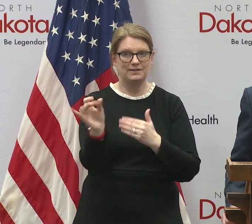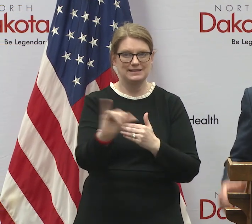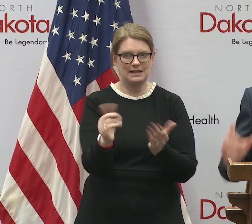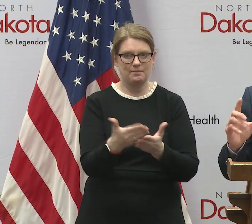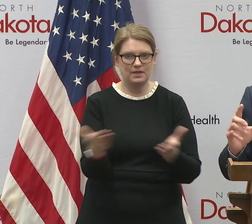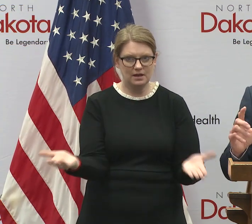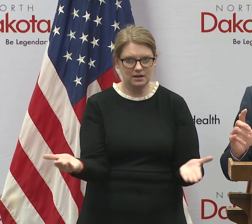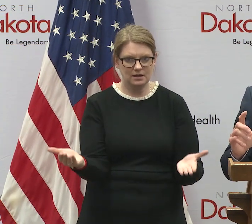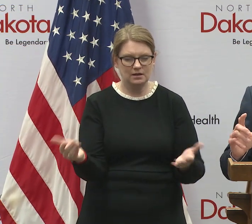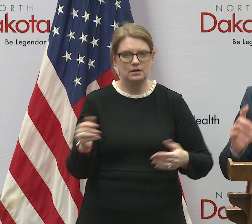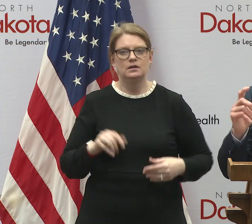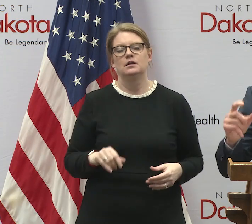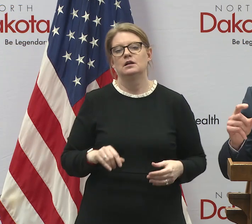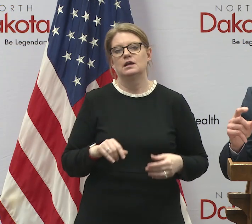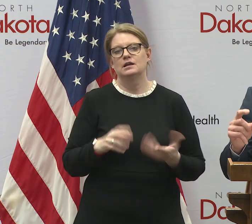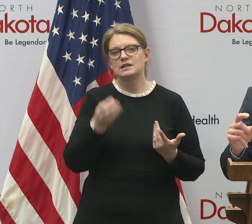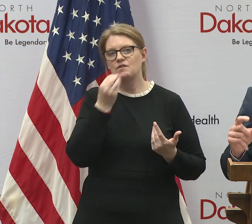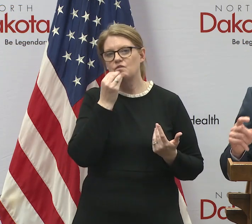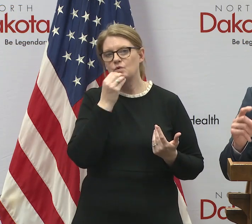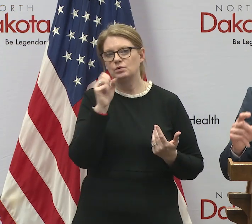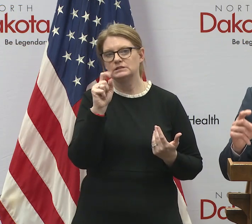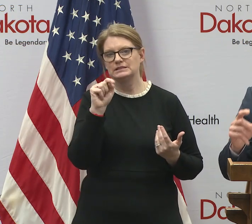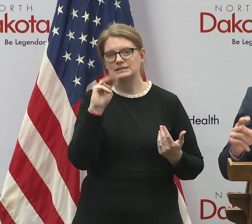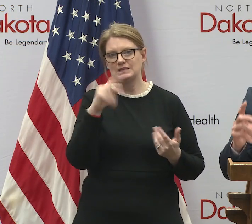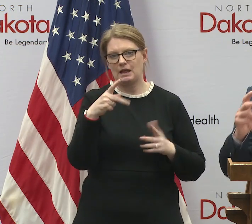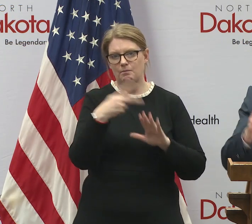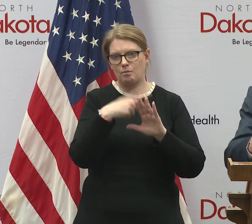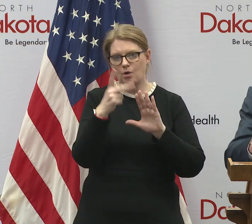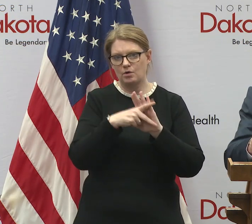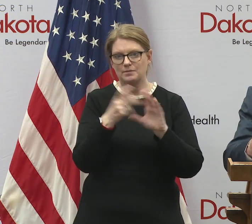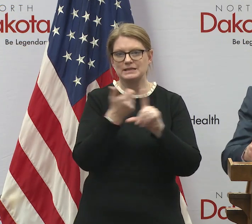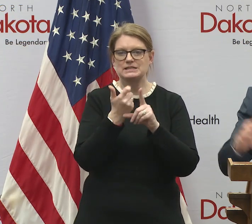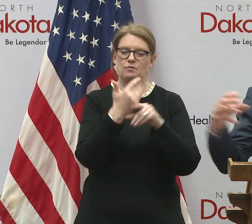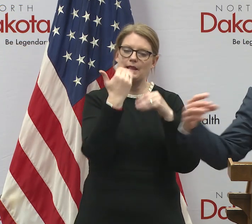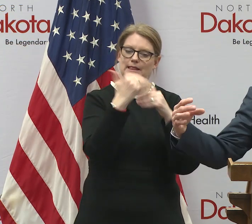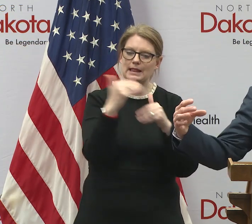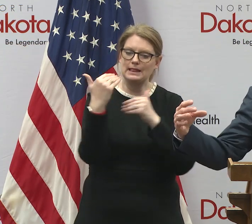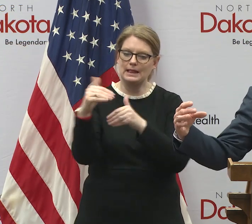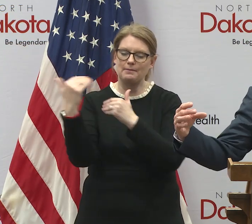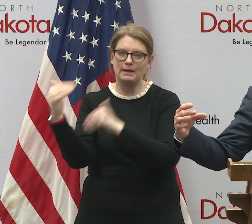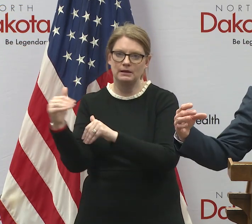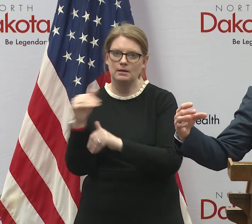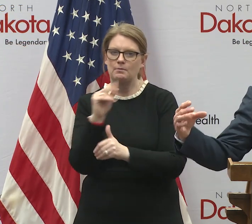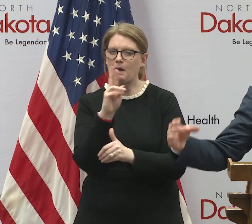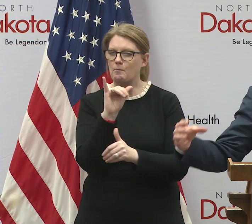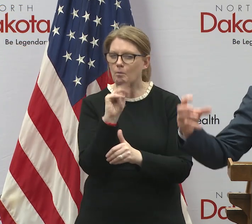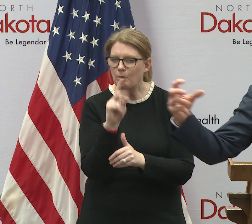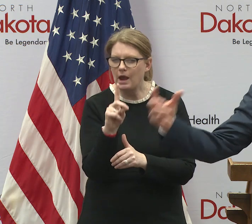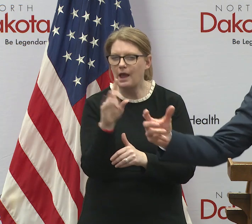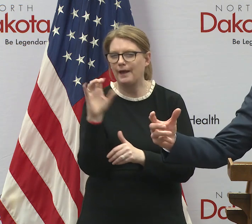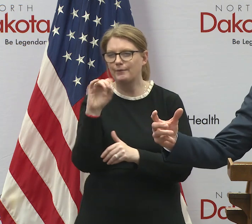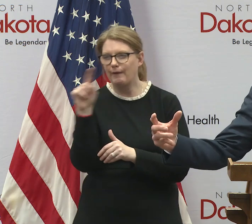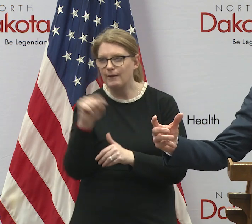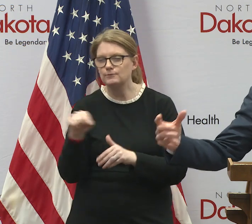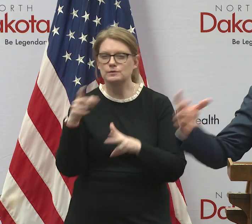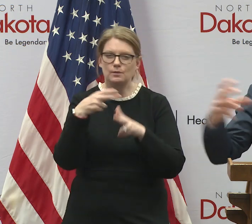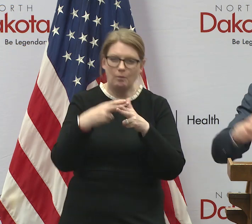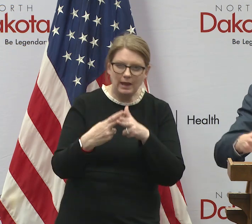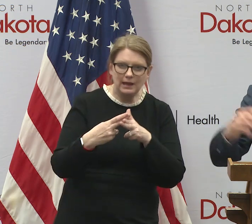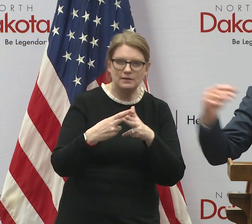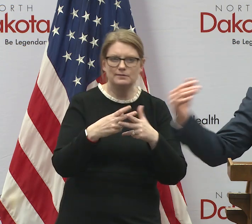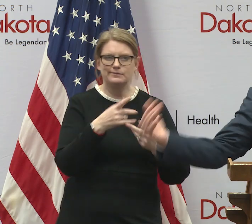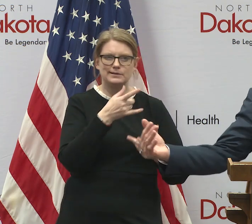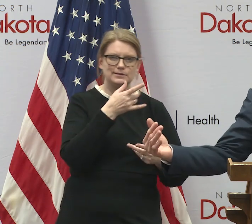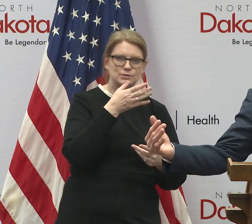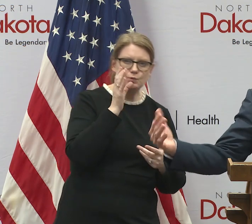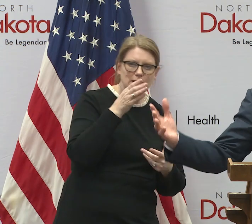items, sometimes in the food stamp program, it actually limits by brand, or it limits by, ounces or weight of a